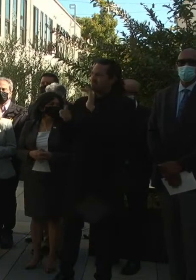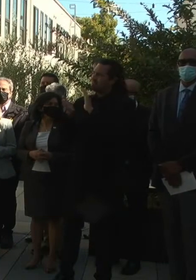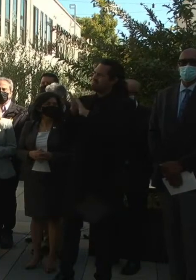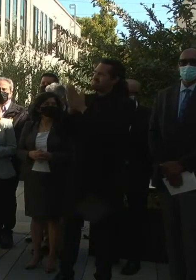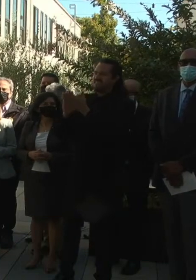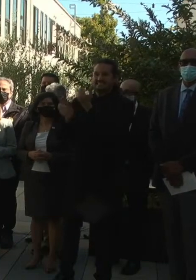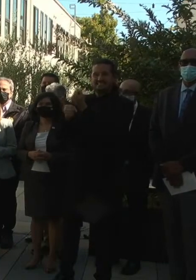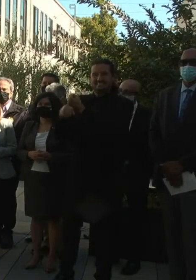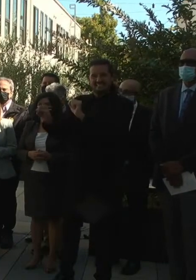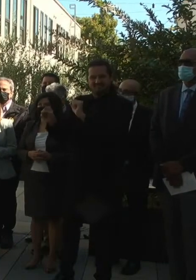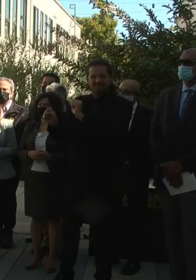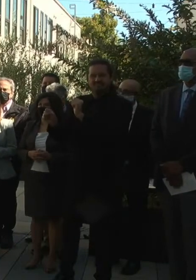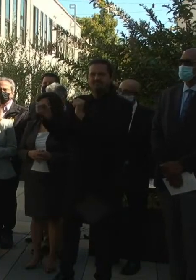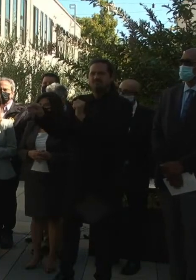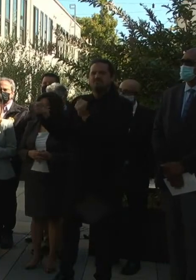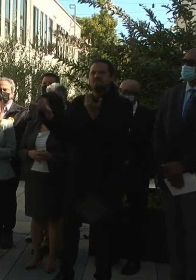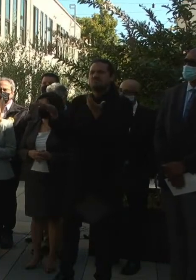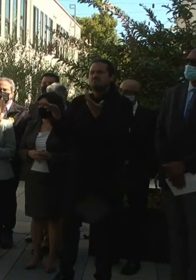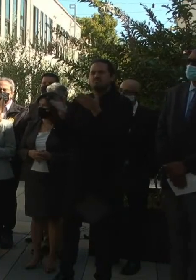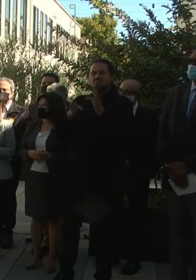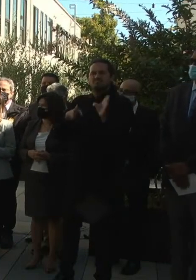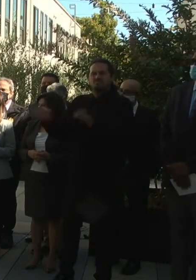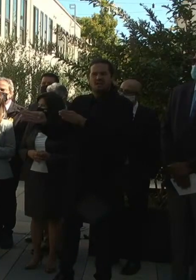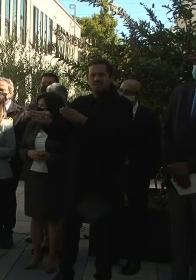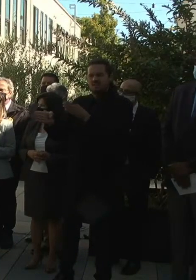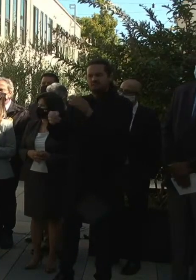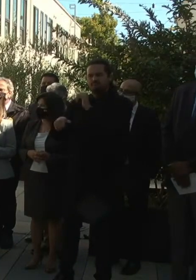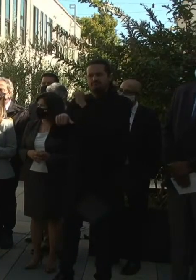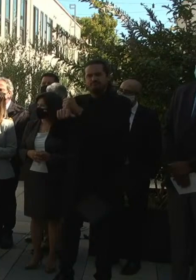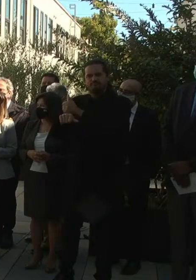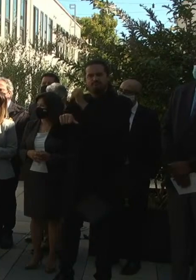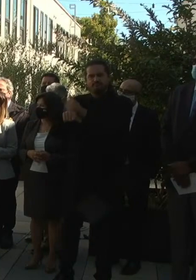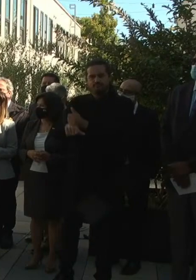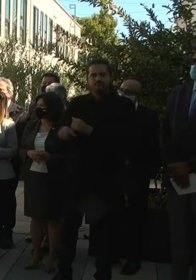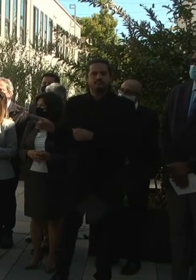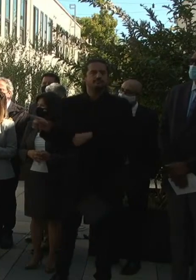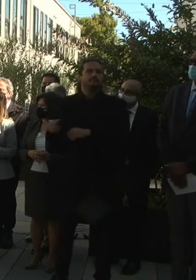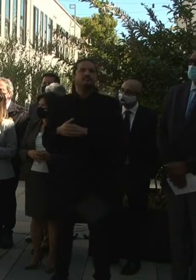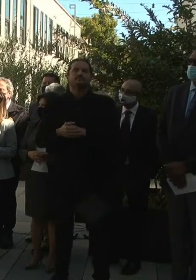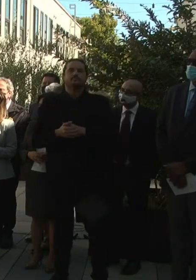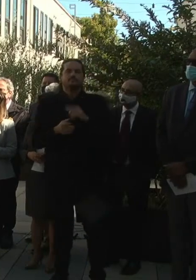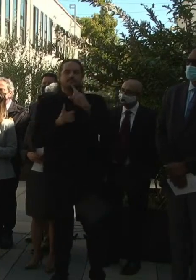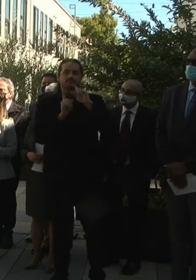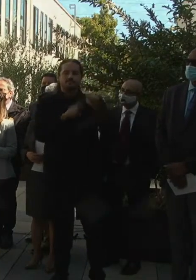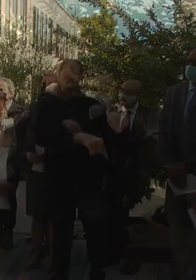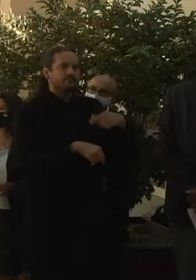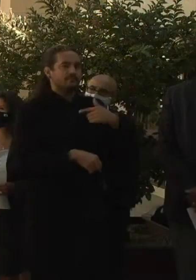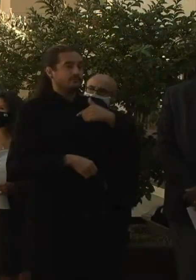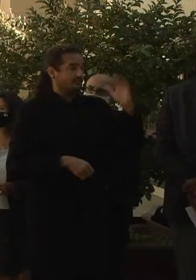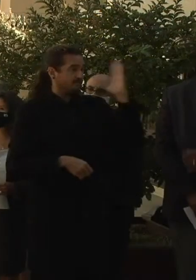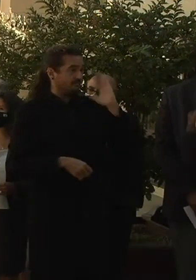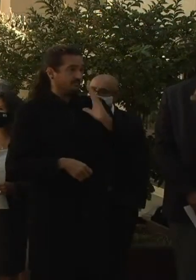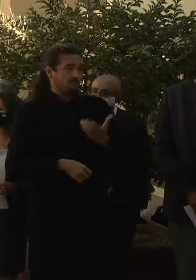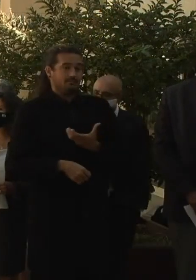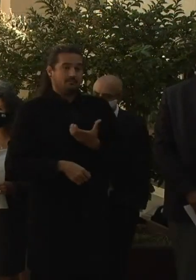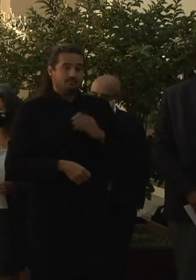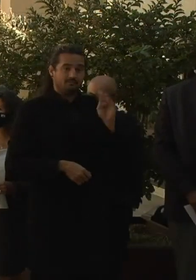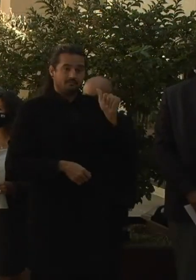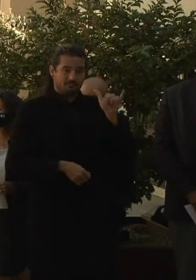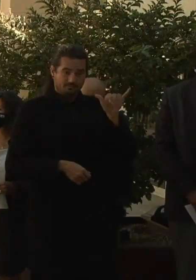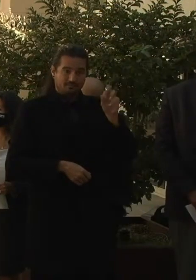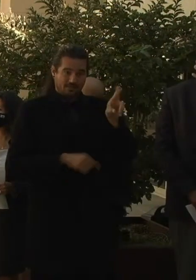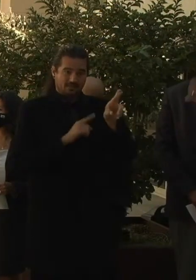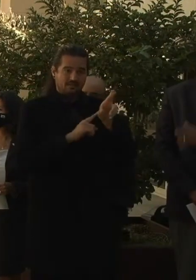measures are you going to take? Well, I'm going to have the mayor answer that question. As a former mayor, I appreciate the enormity of weight of